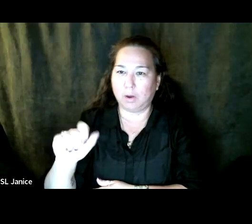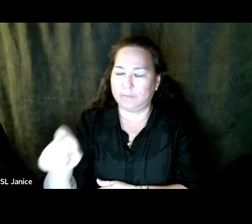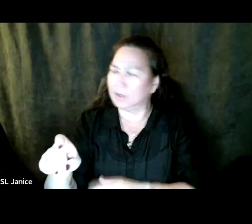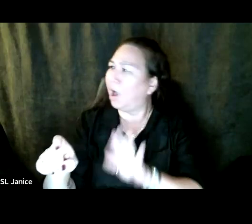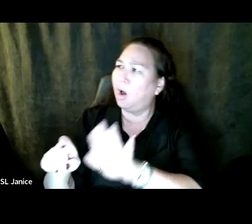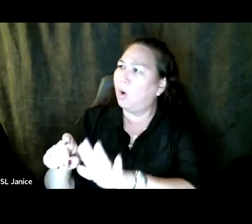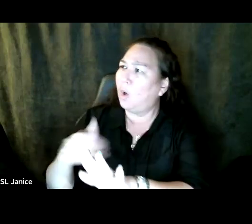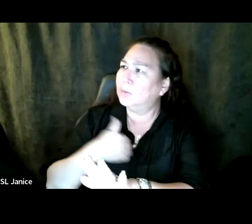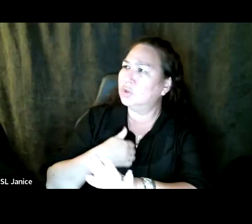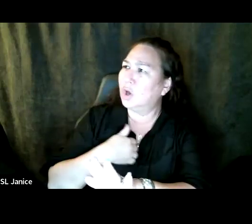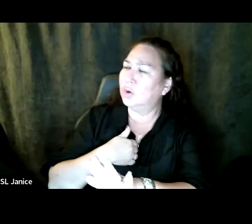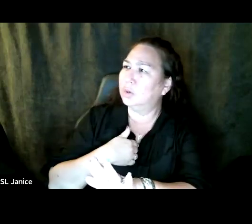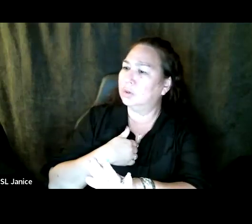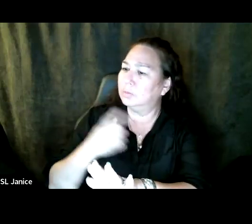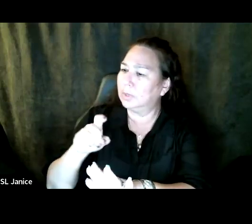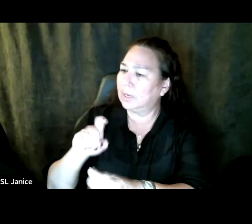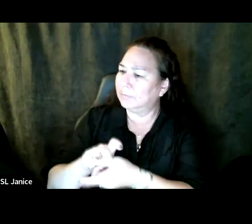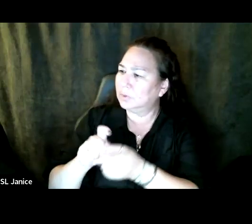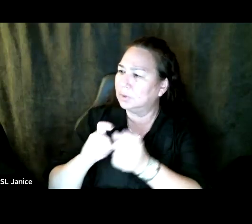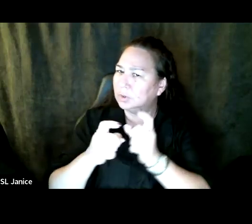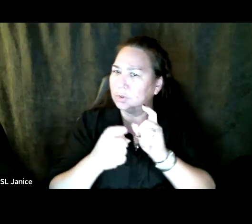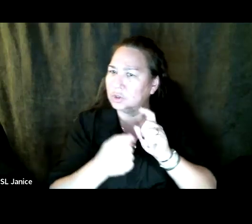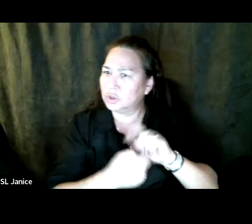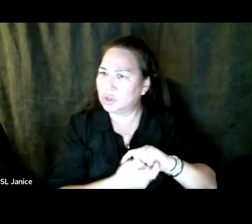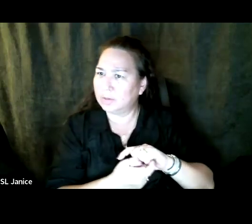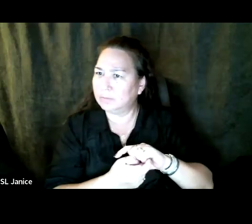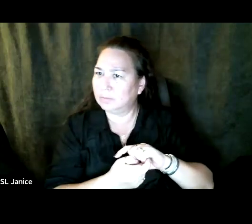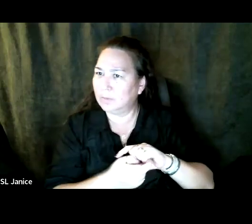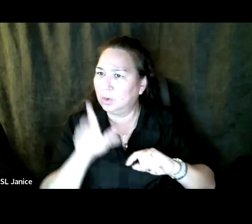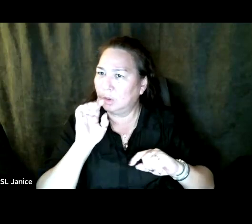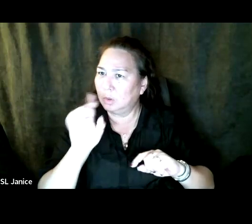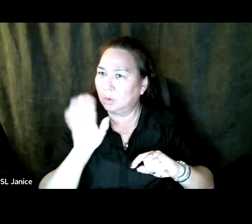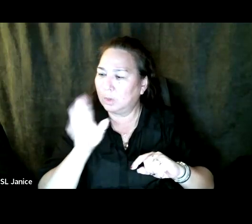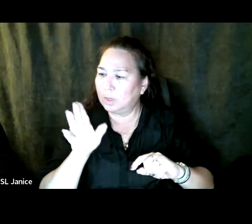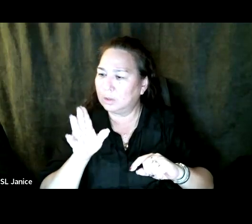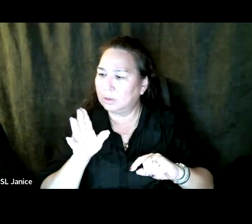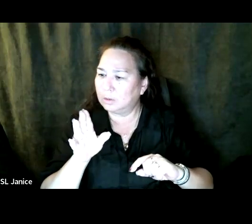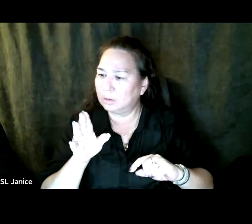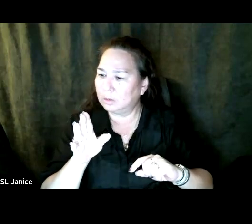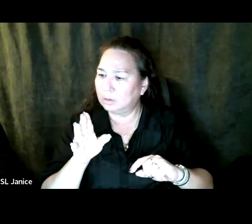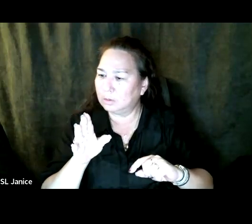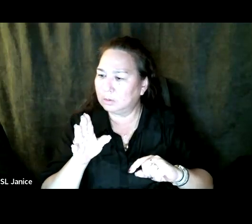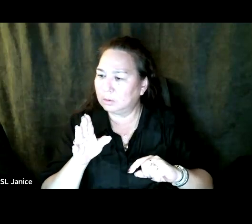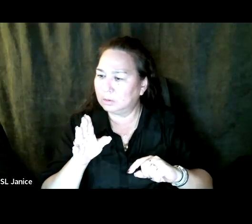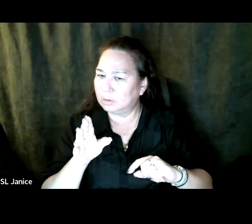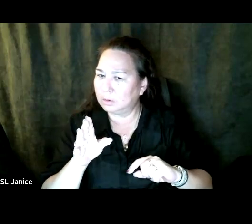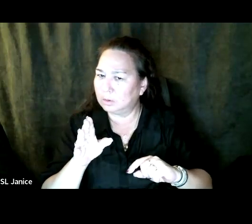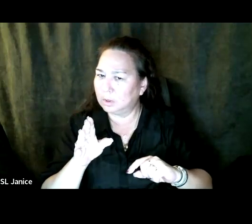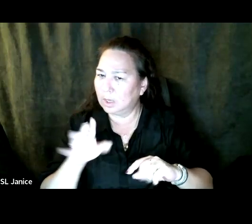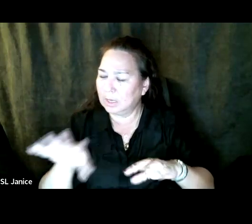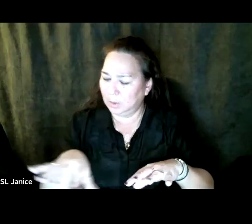we had to have a shift that we are going to actually take the